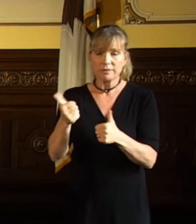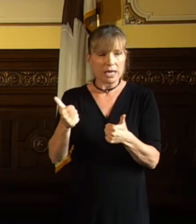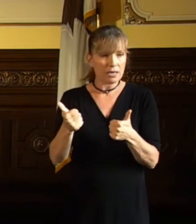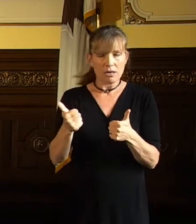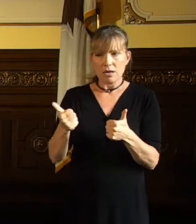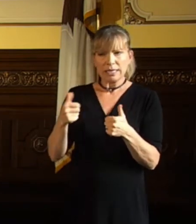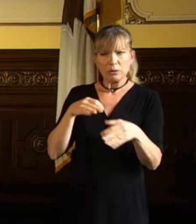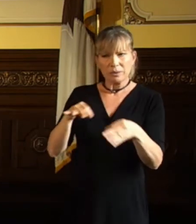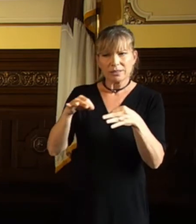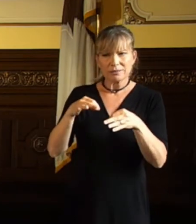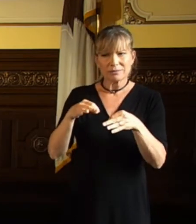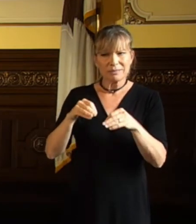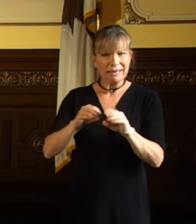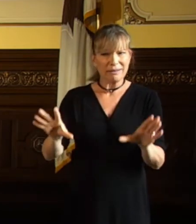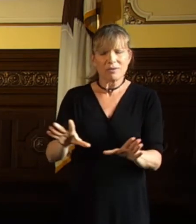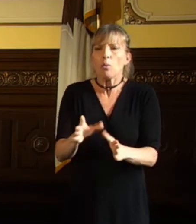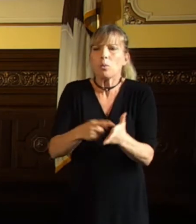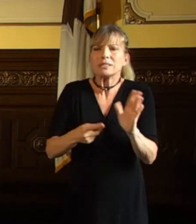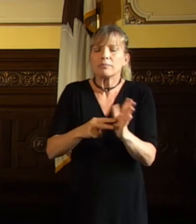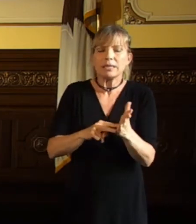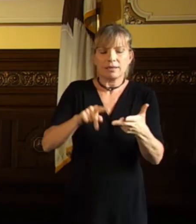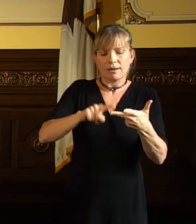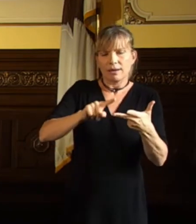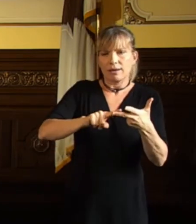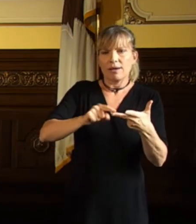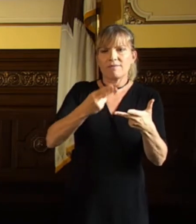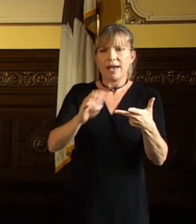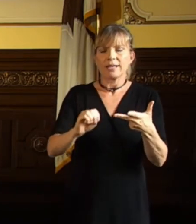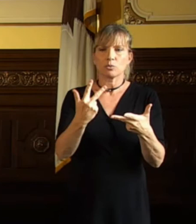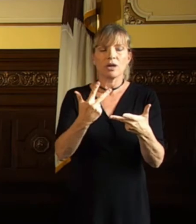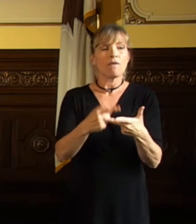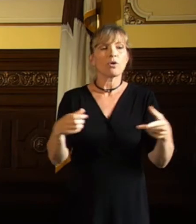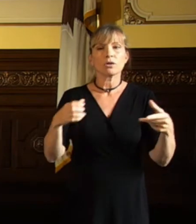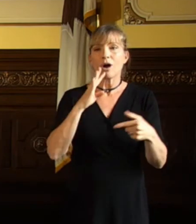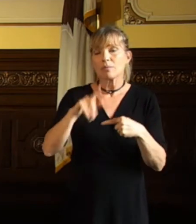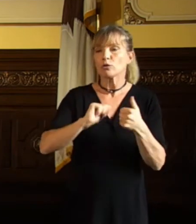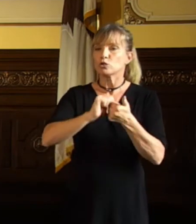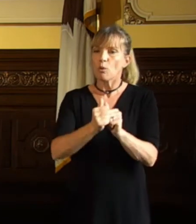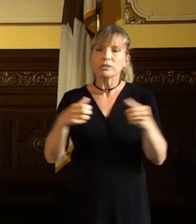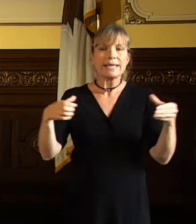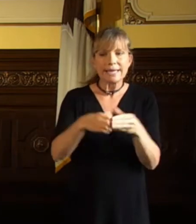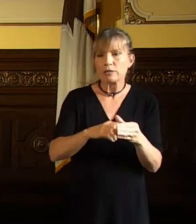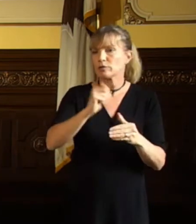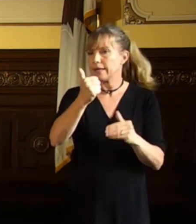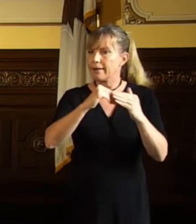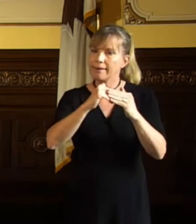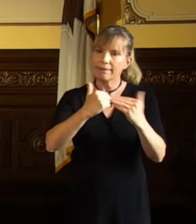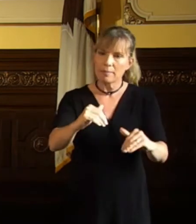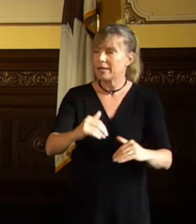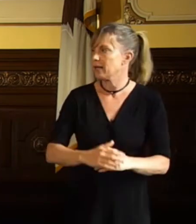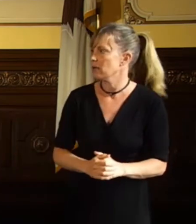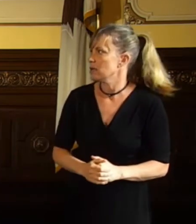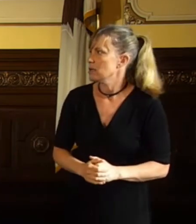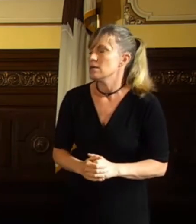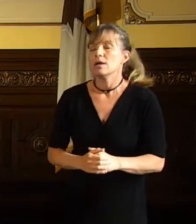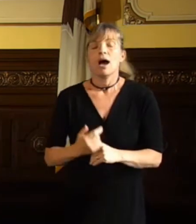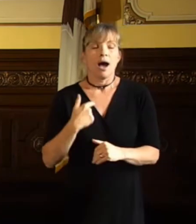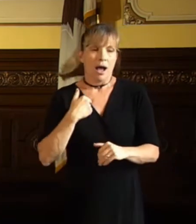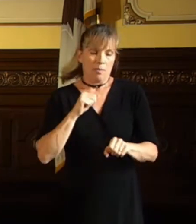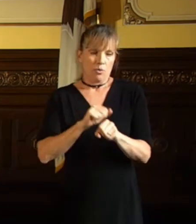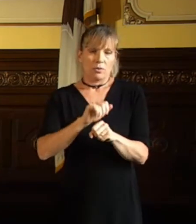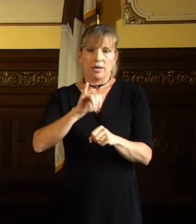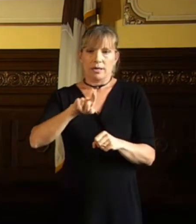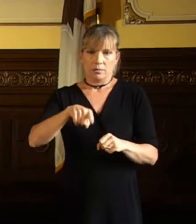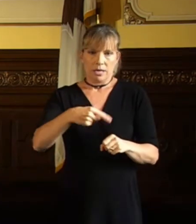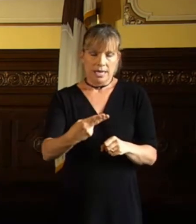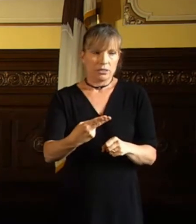offer any clarification when it comes to the phase 3 for gatherings when it comes to sports? Yeah. We're certainly working with IDPH